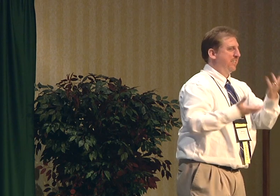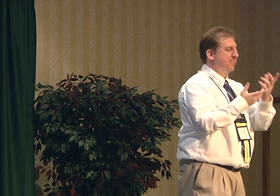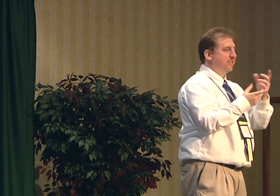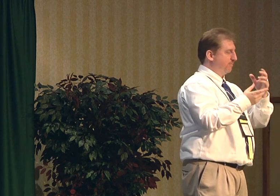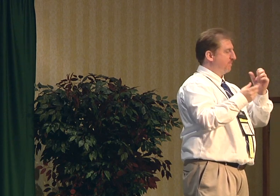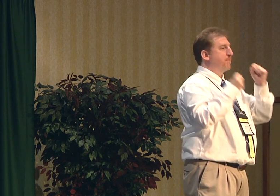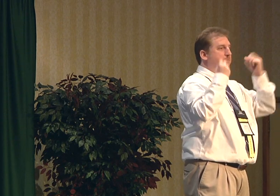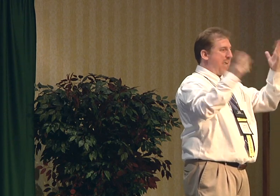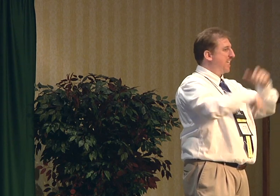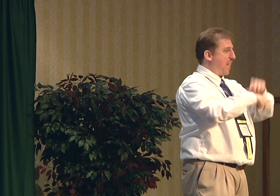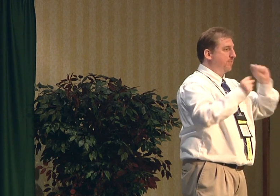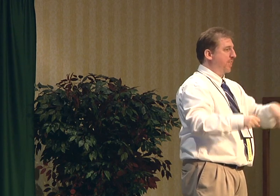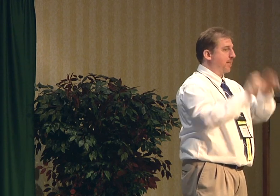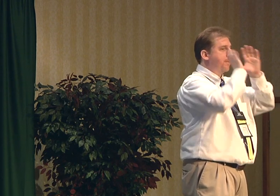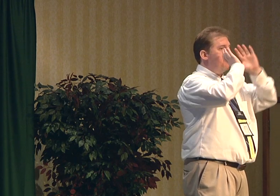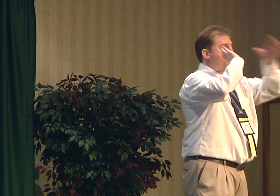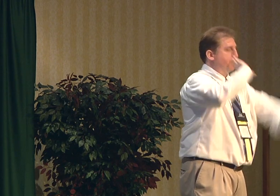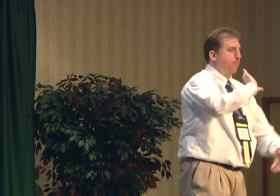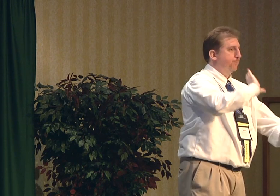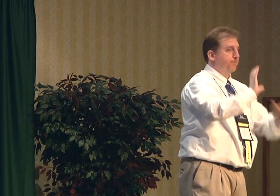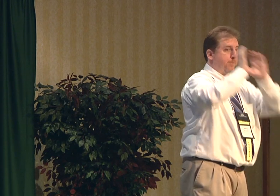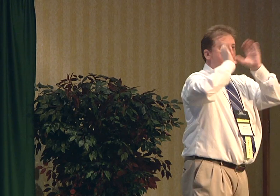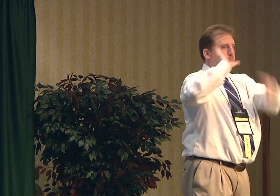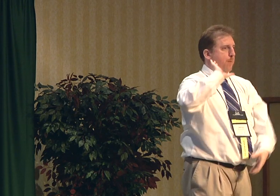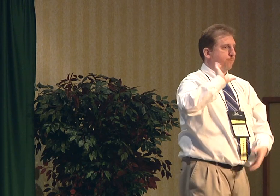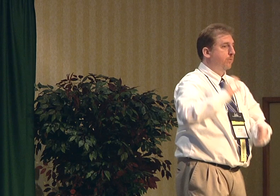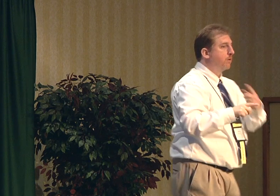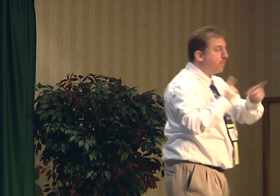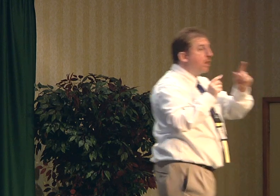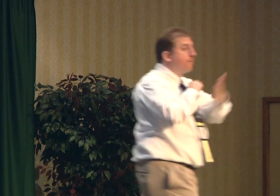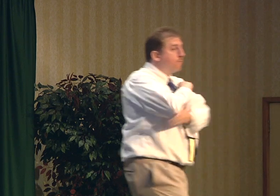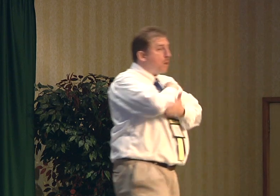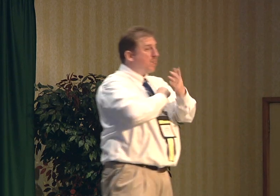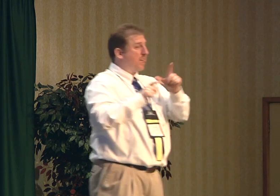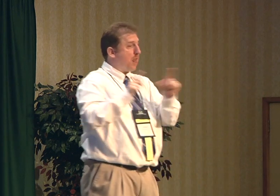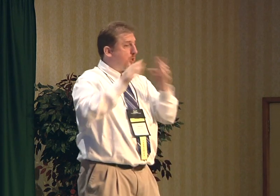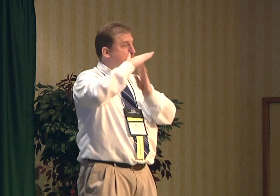to be able to find a healthcare provider that is of our language and our culture. This leads to communication